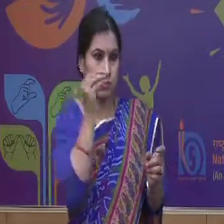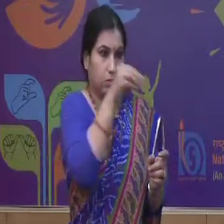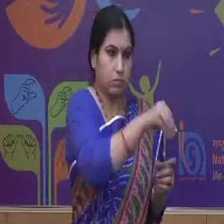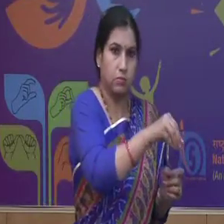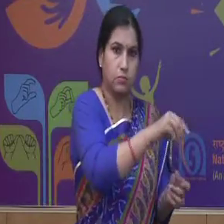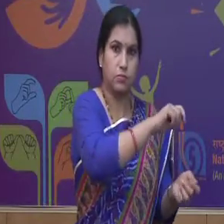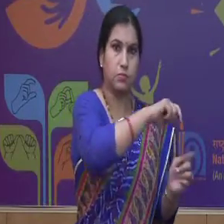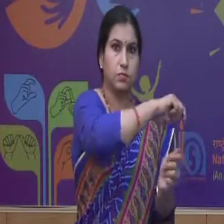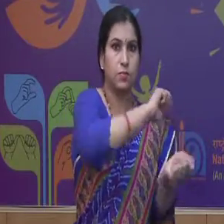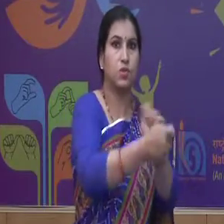India